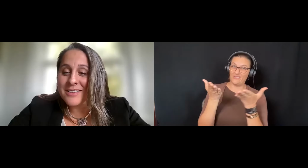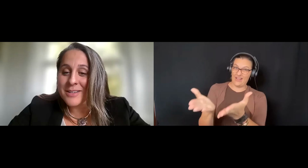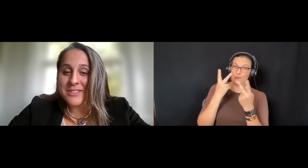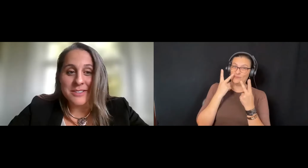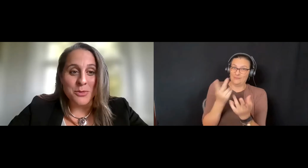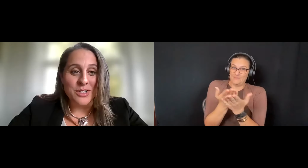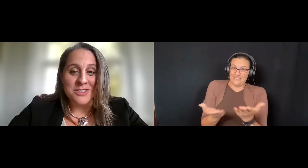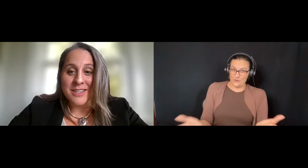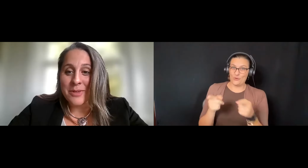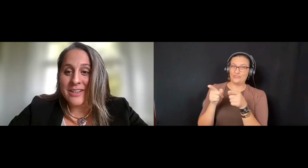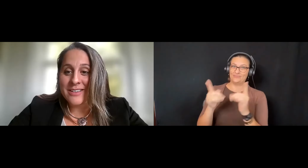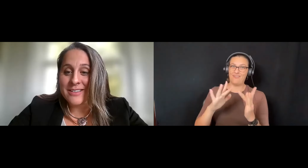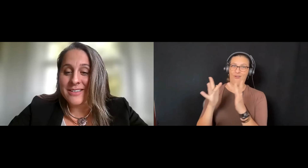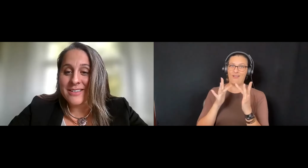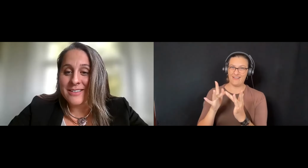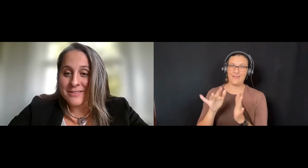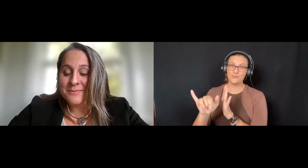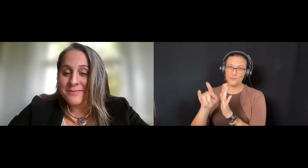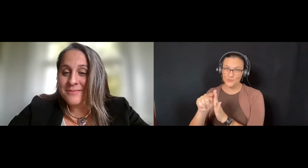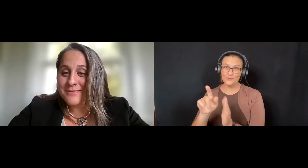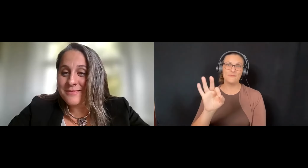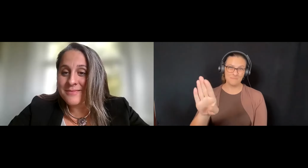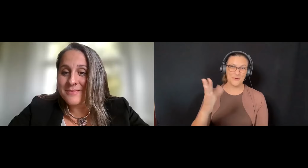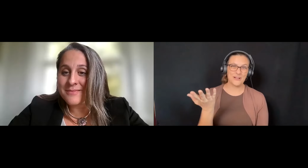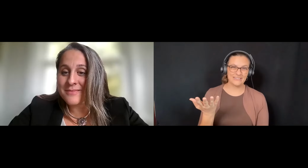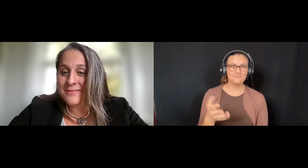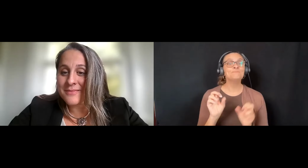Okay, I'm seeing some questions coming in.